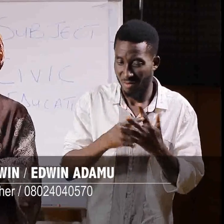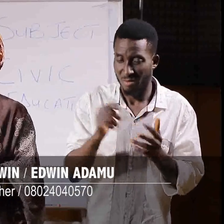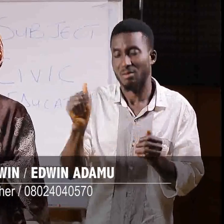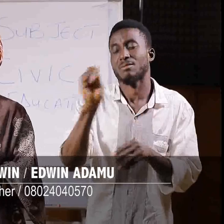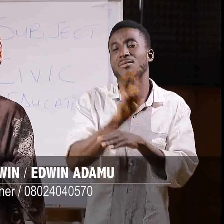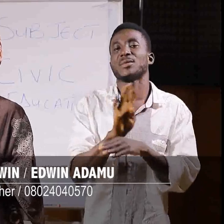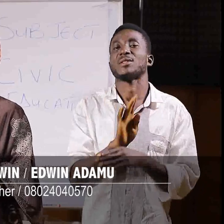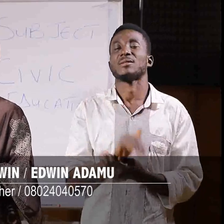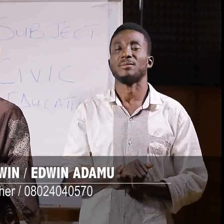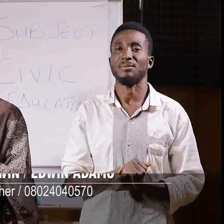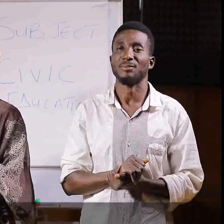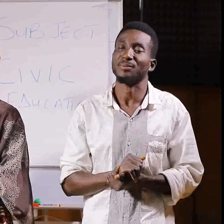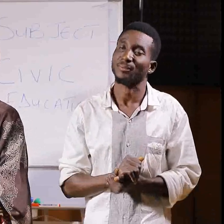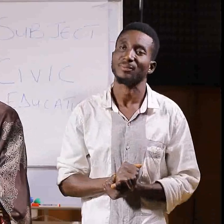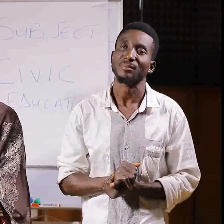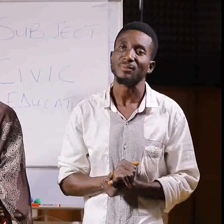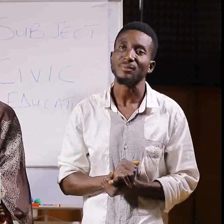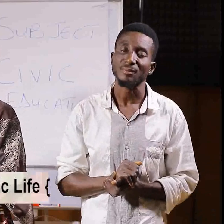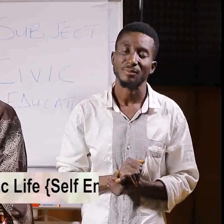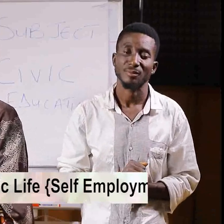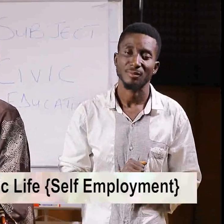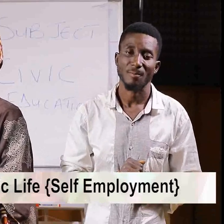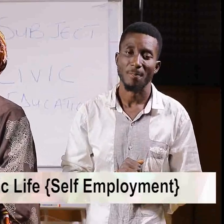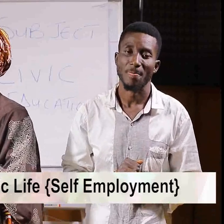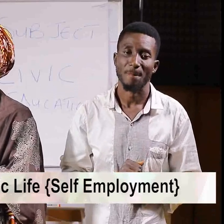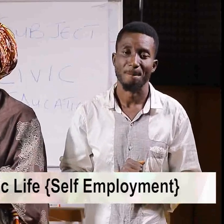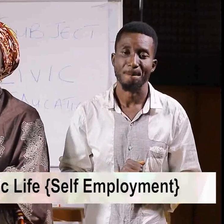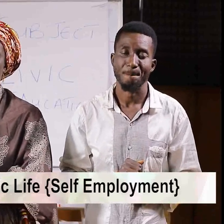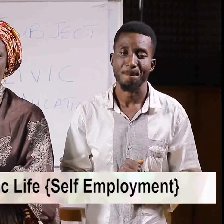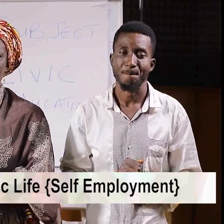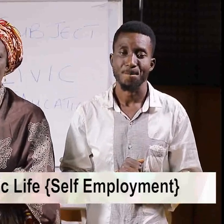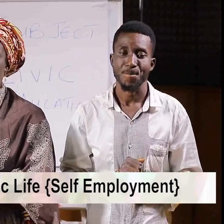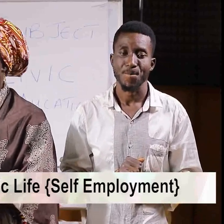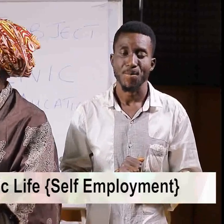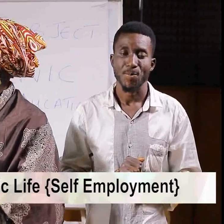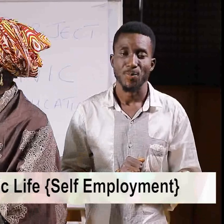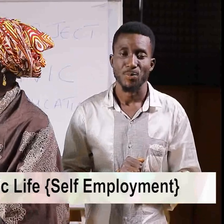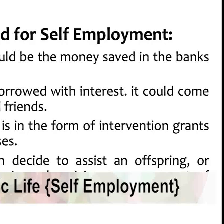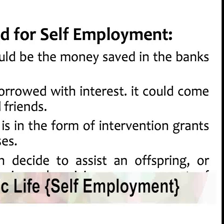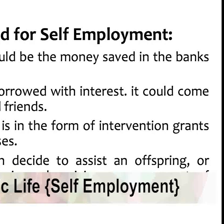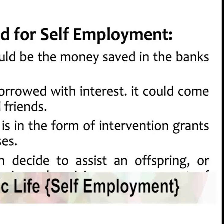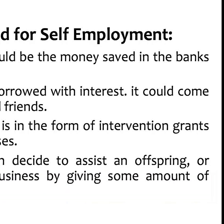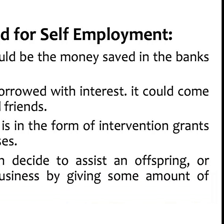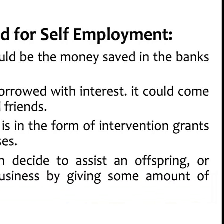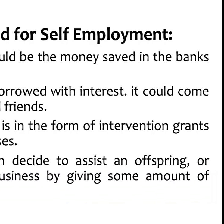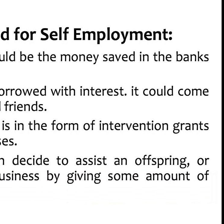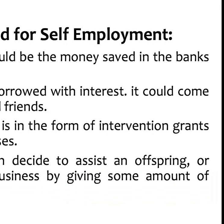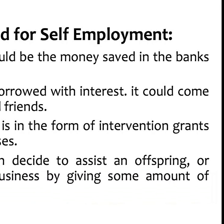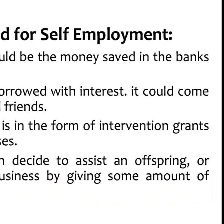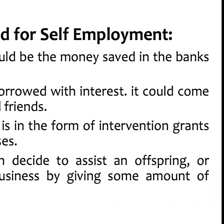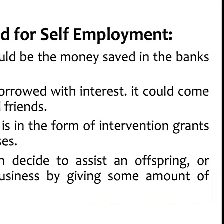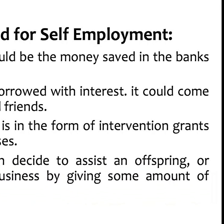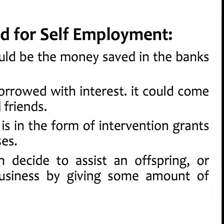be able to raise up capital to start your business or be self-employed. We also